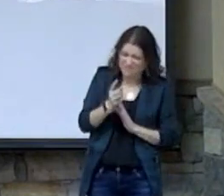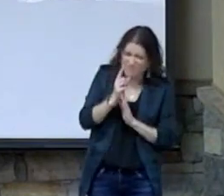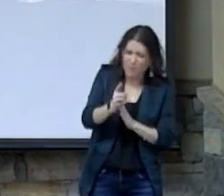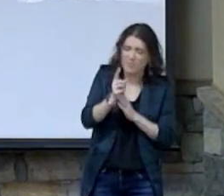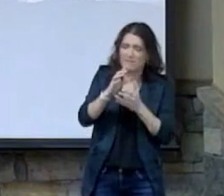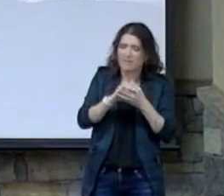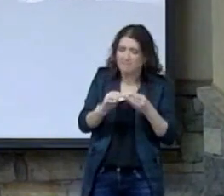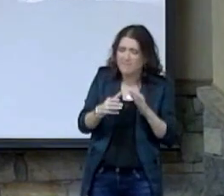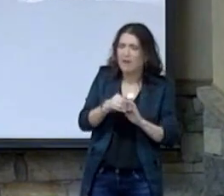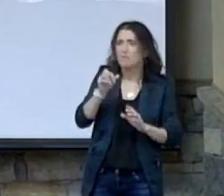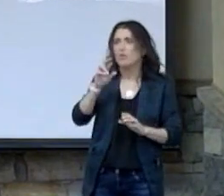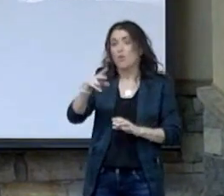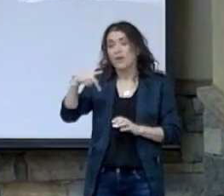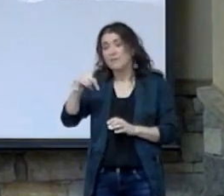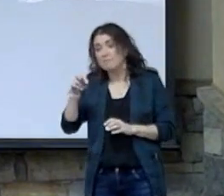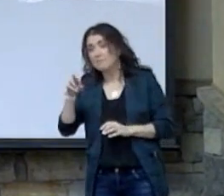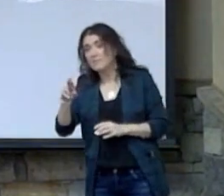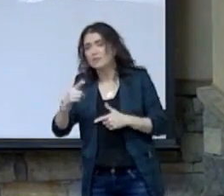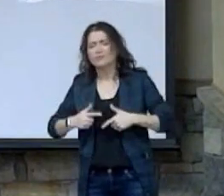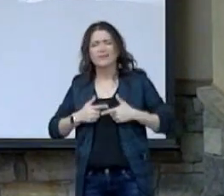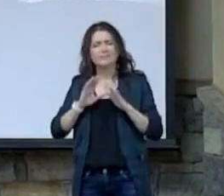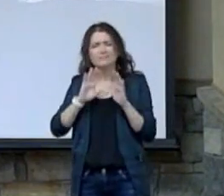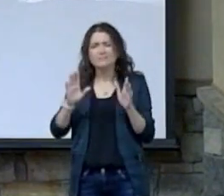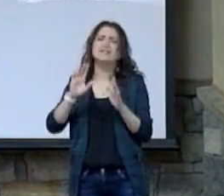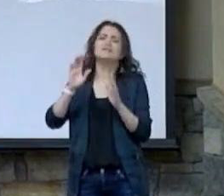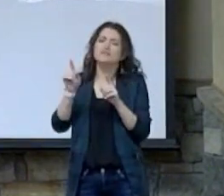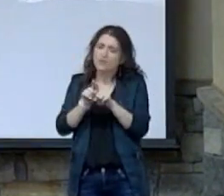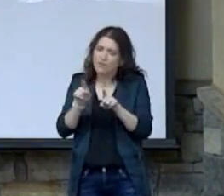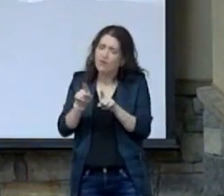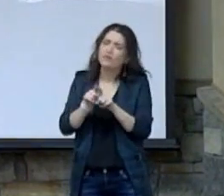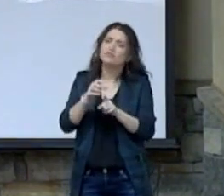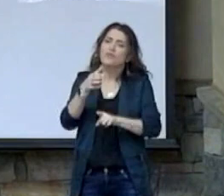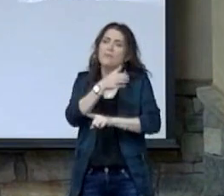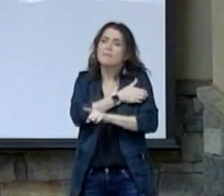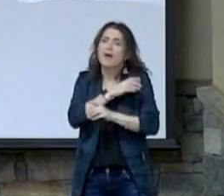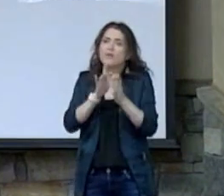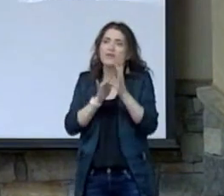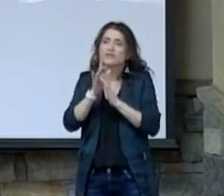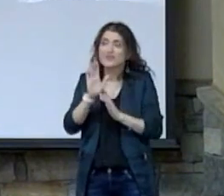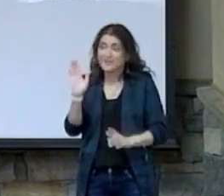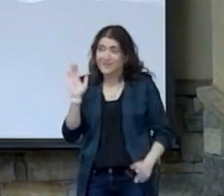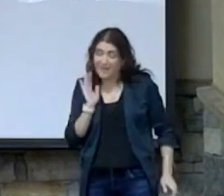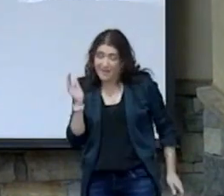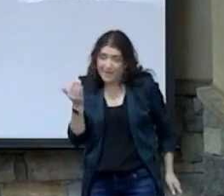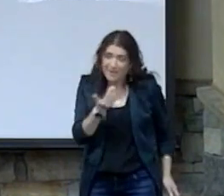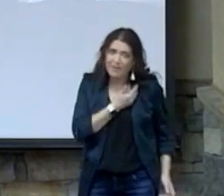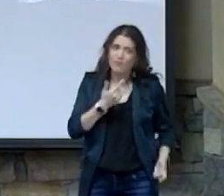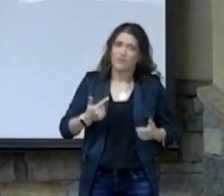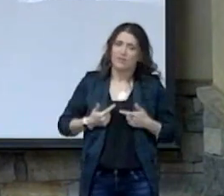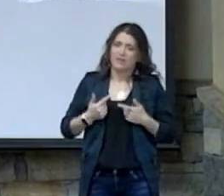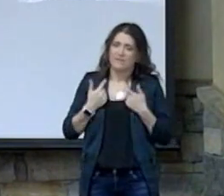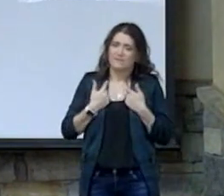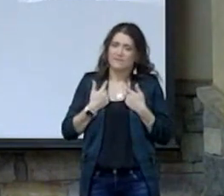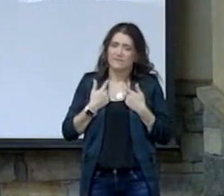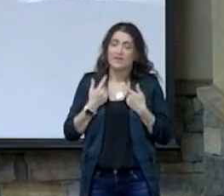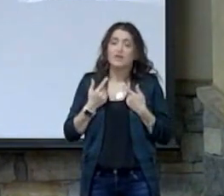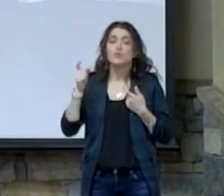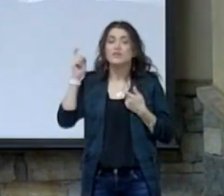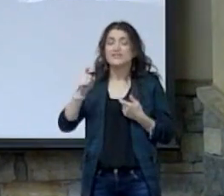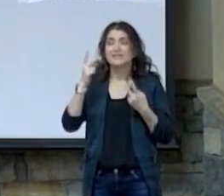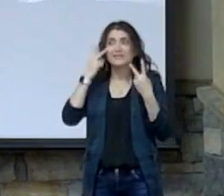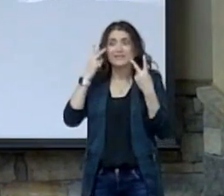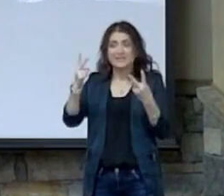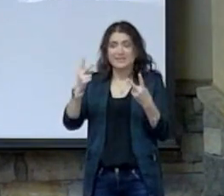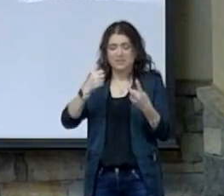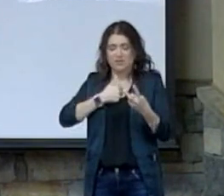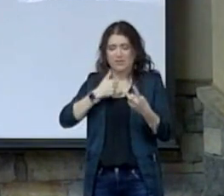parable or in the moment in Peter's life. It's also the power of Jesus in our lives. You see, we need to see ourselves in